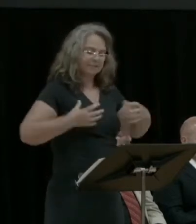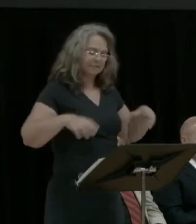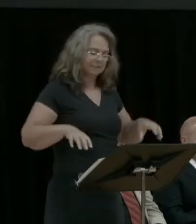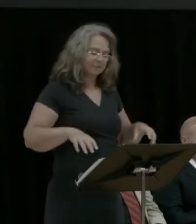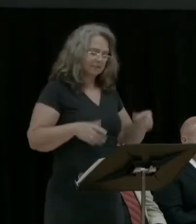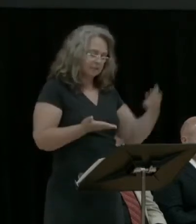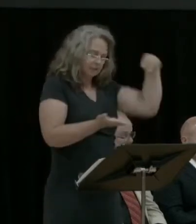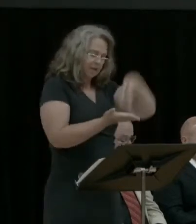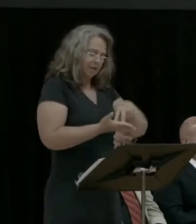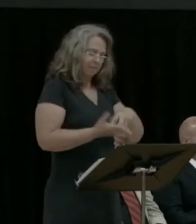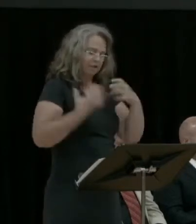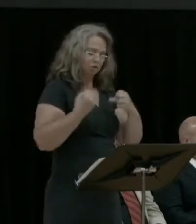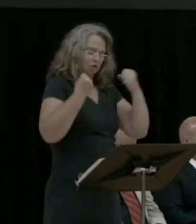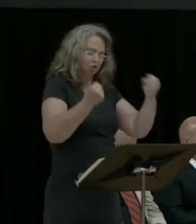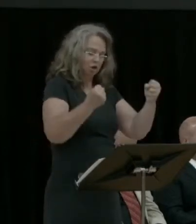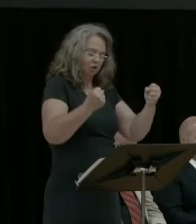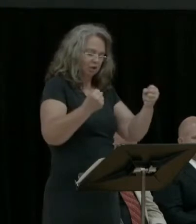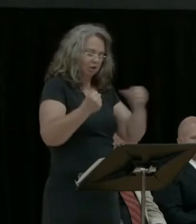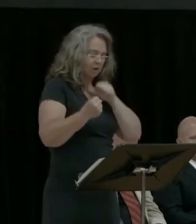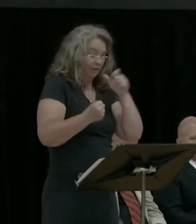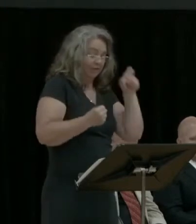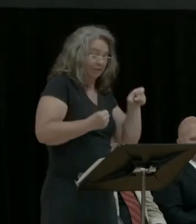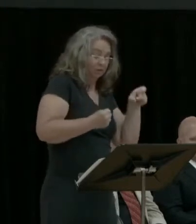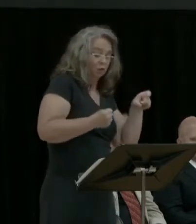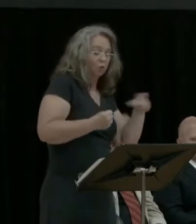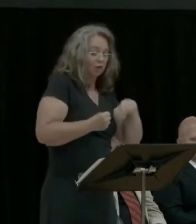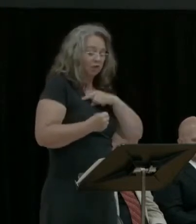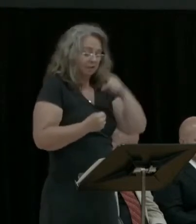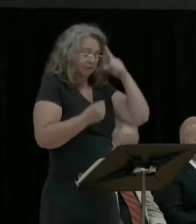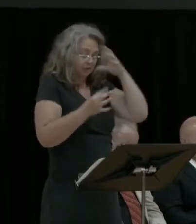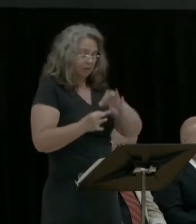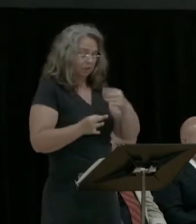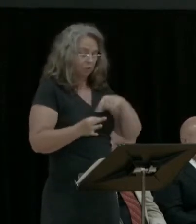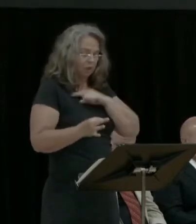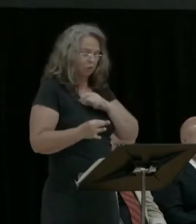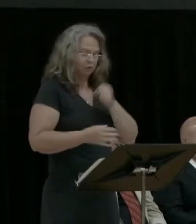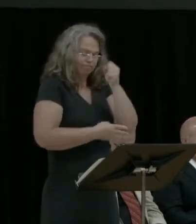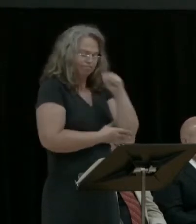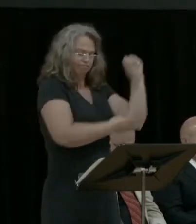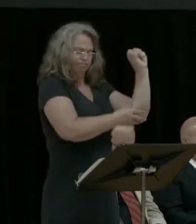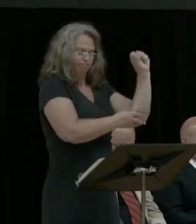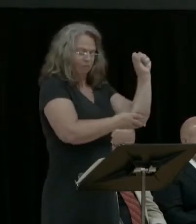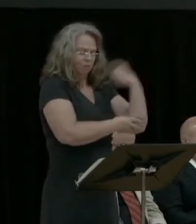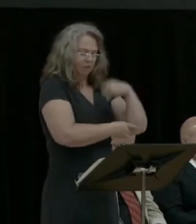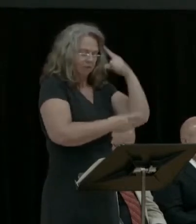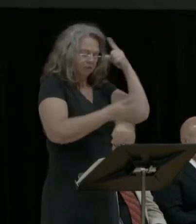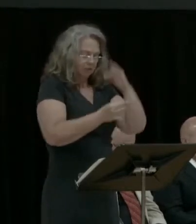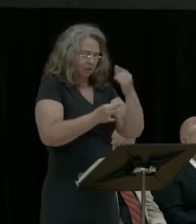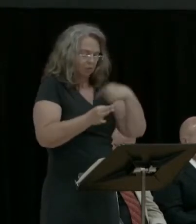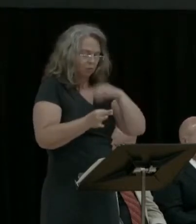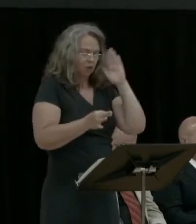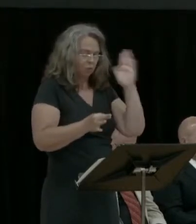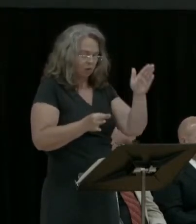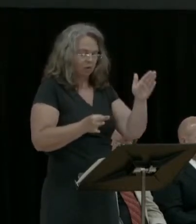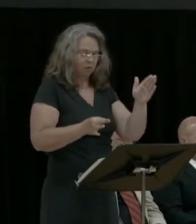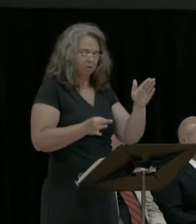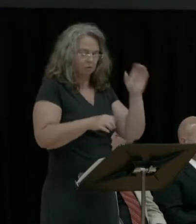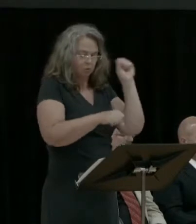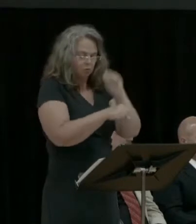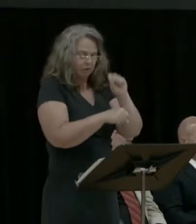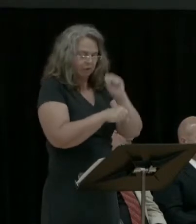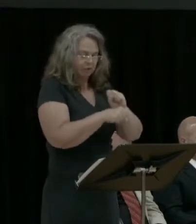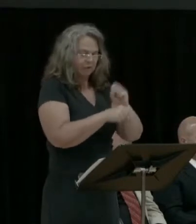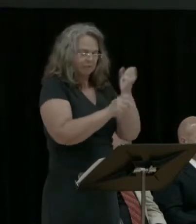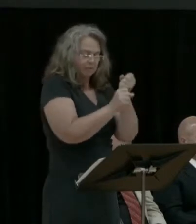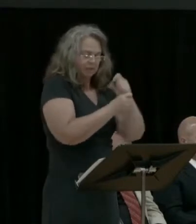it, but because we chose to. We understood that our steps were made to be rules. We created our future when